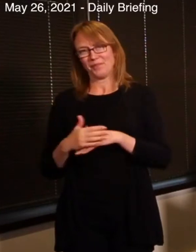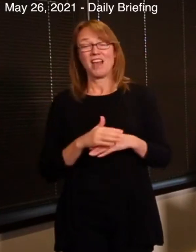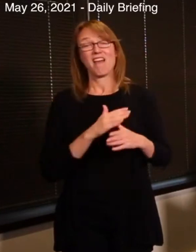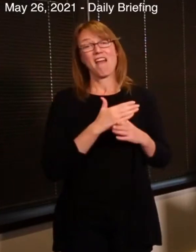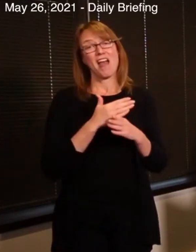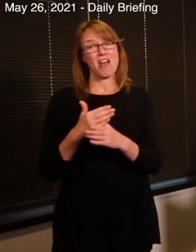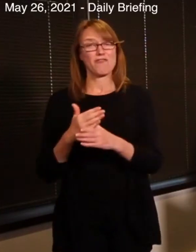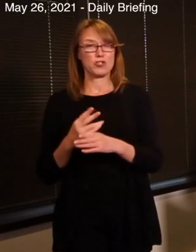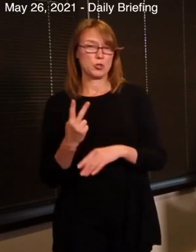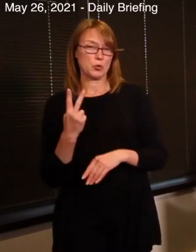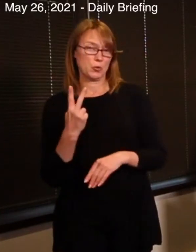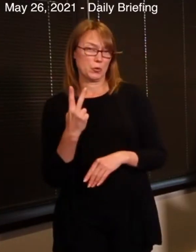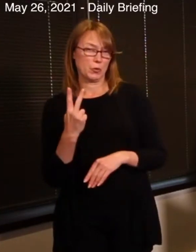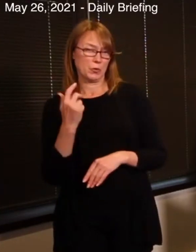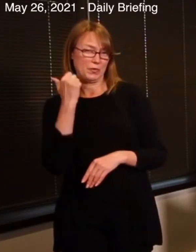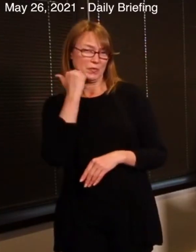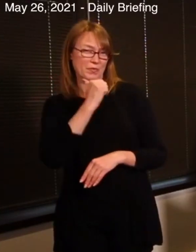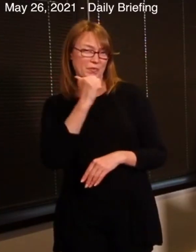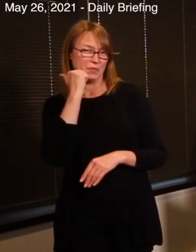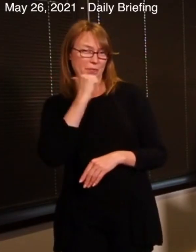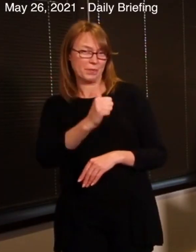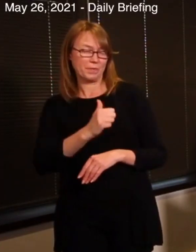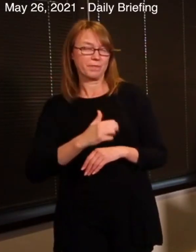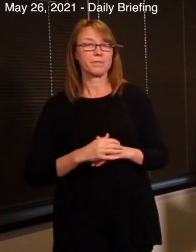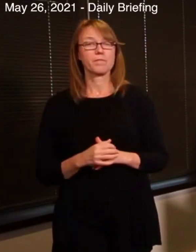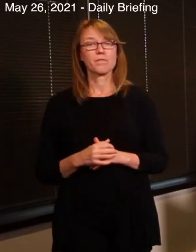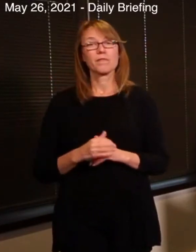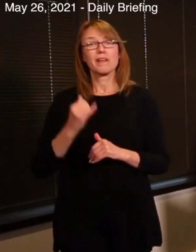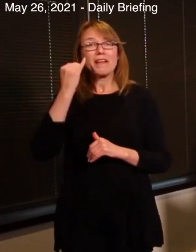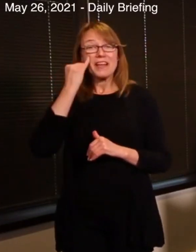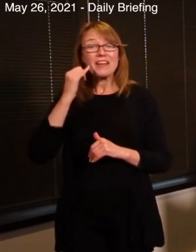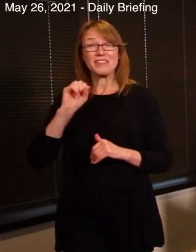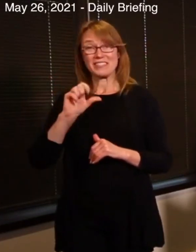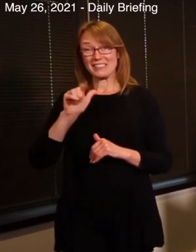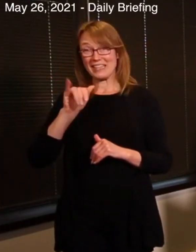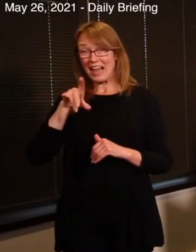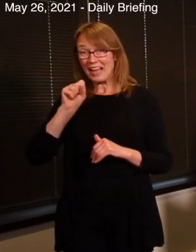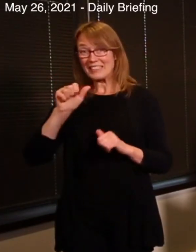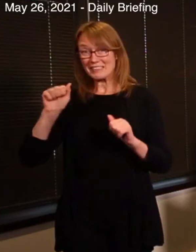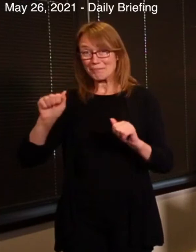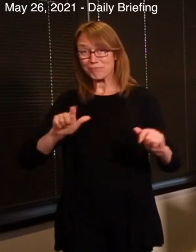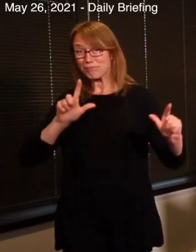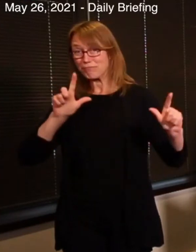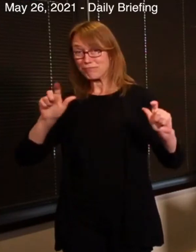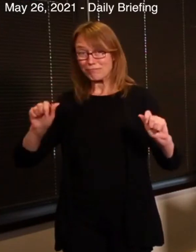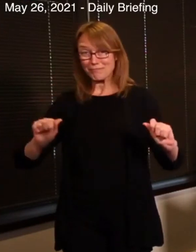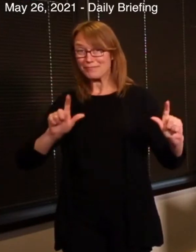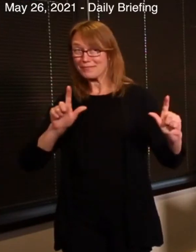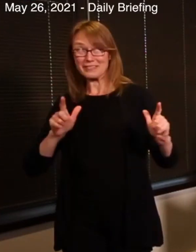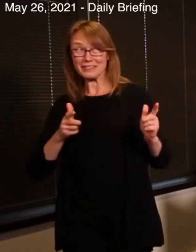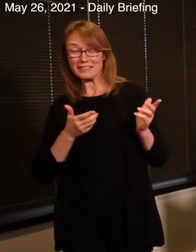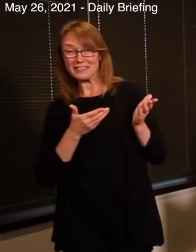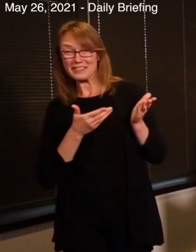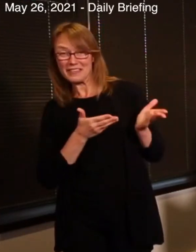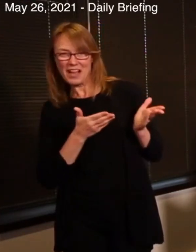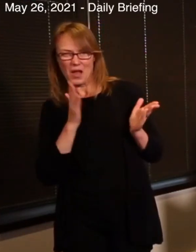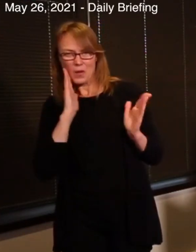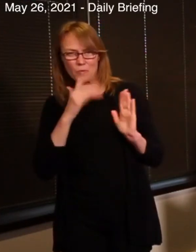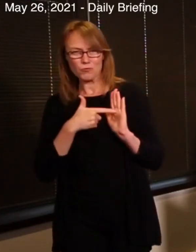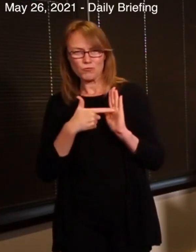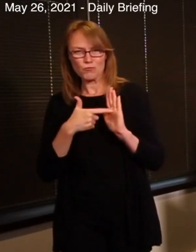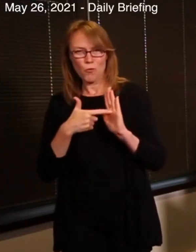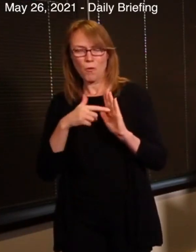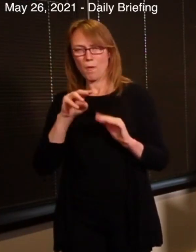per day. Now, if we can get our slides booted up, we'll go through some of our modeling